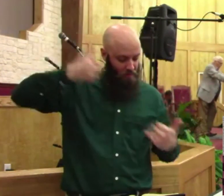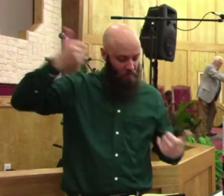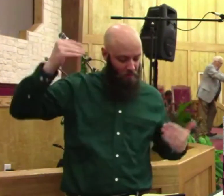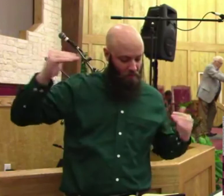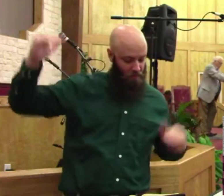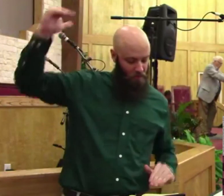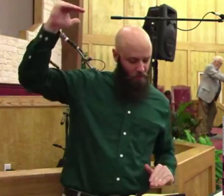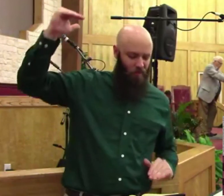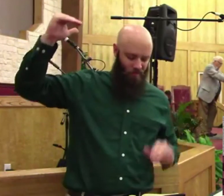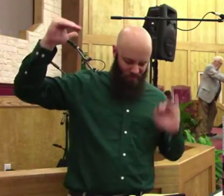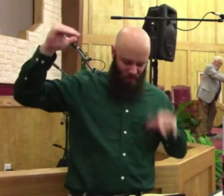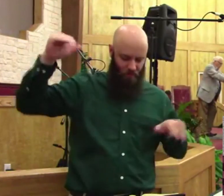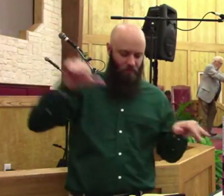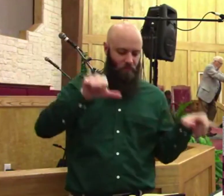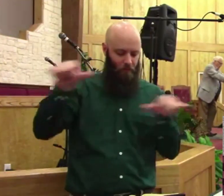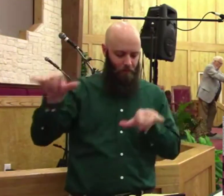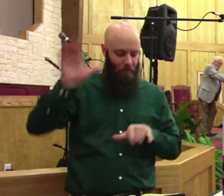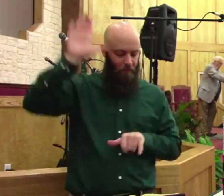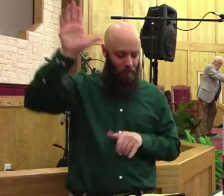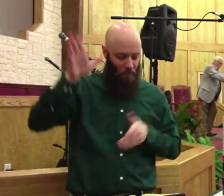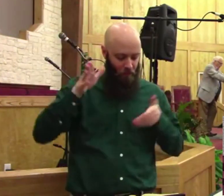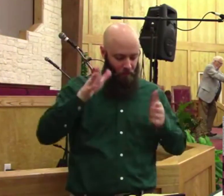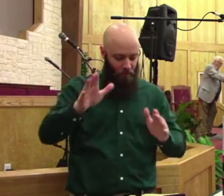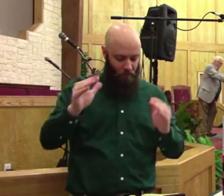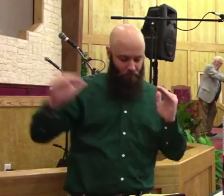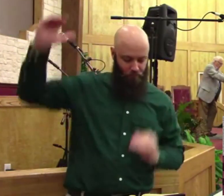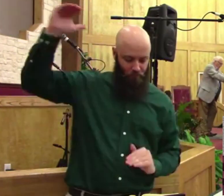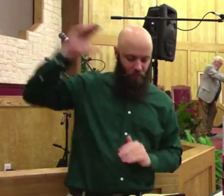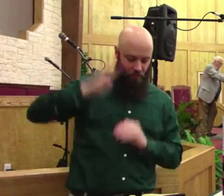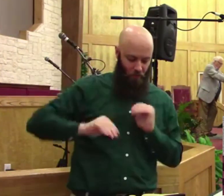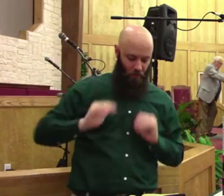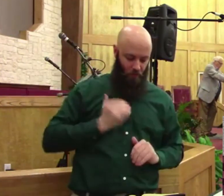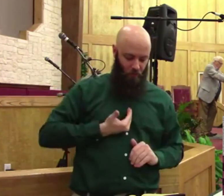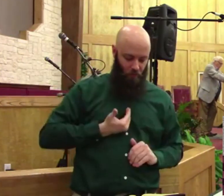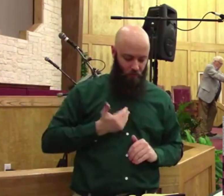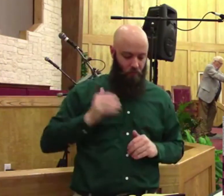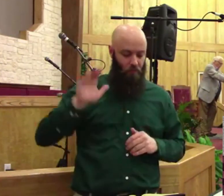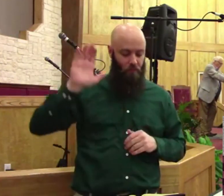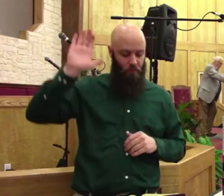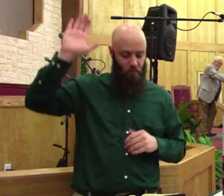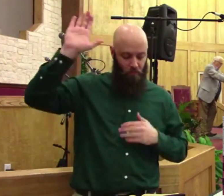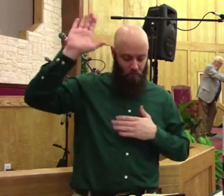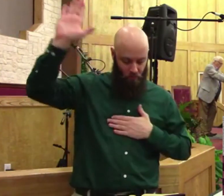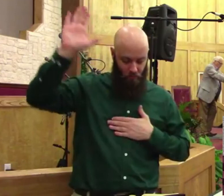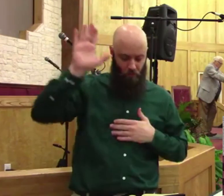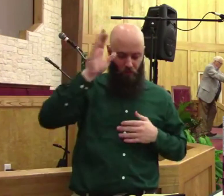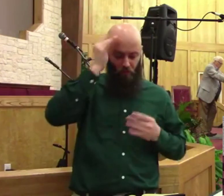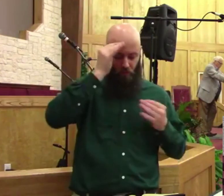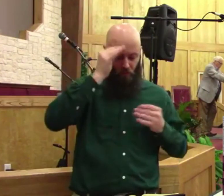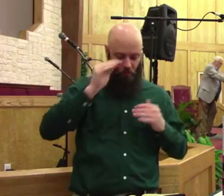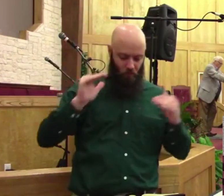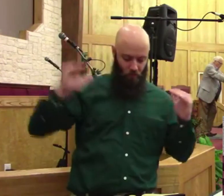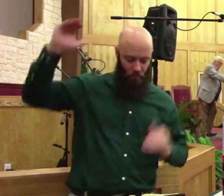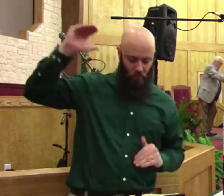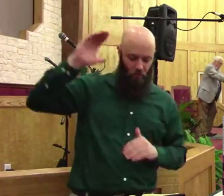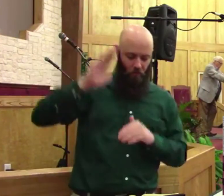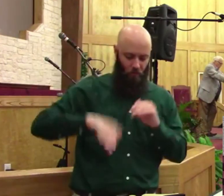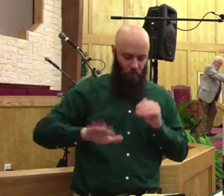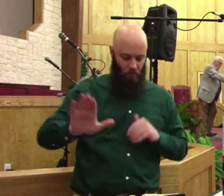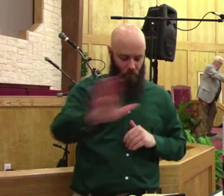O great and awesome God, our heavenly Father, we come to you this morning knowing that you are the searcher of